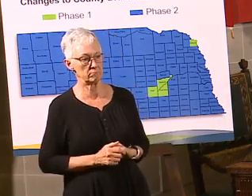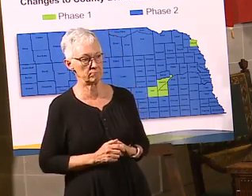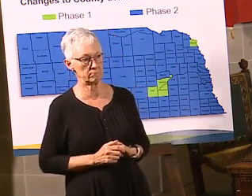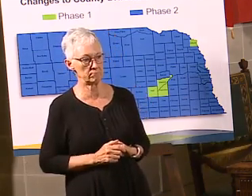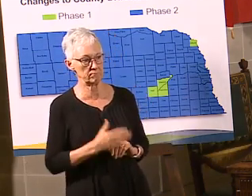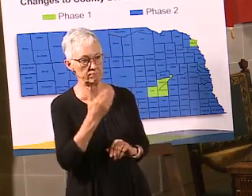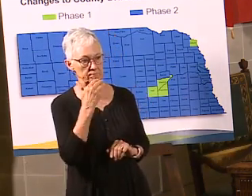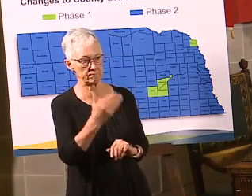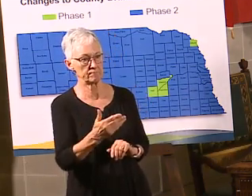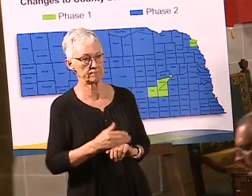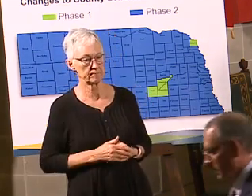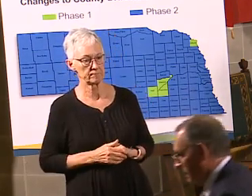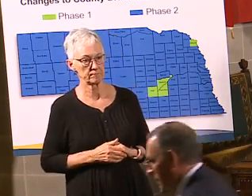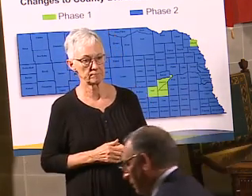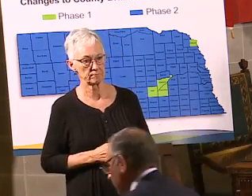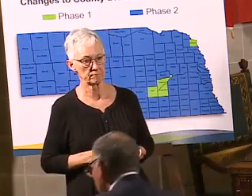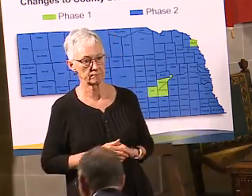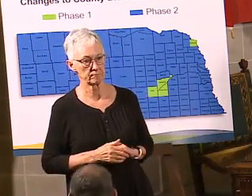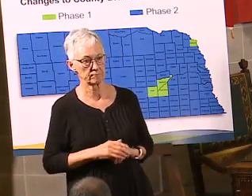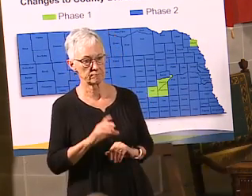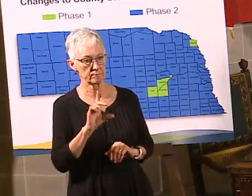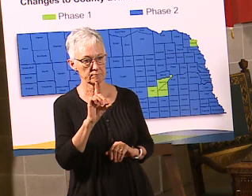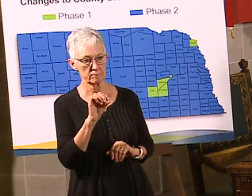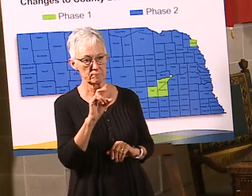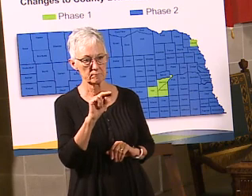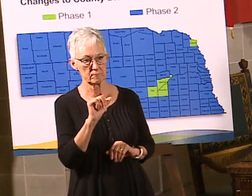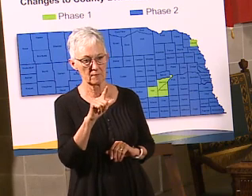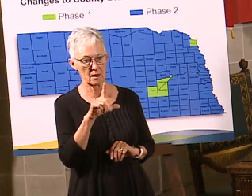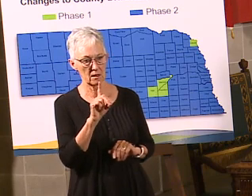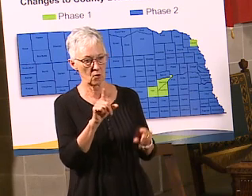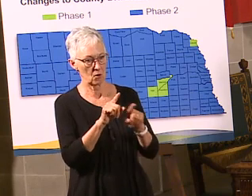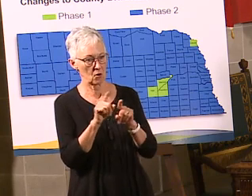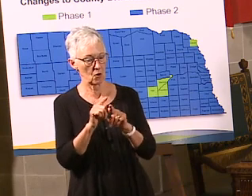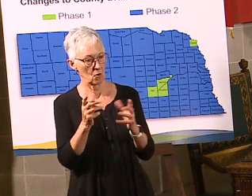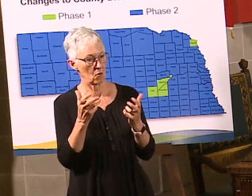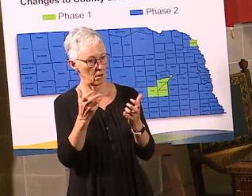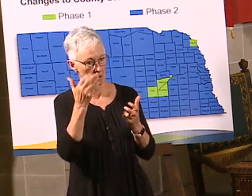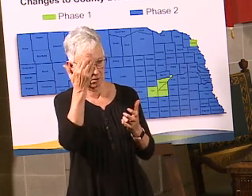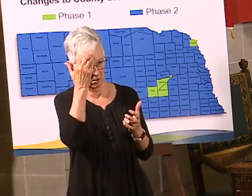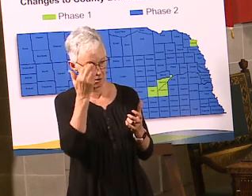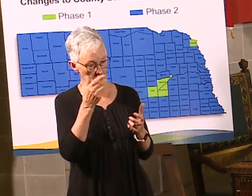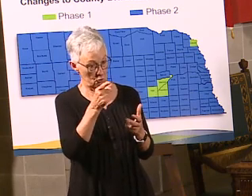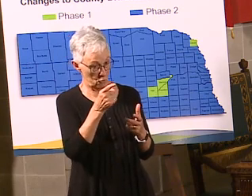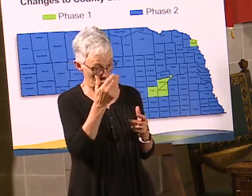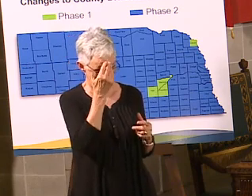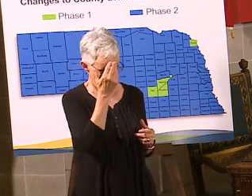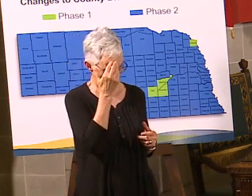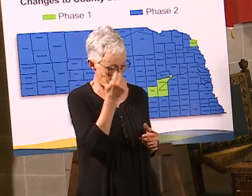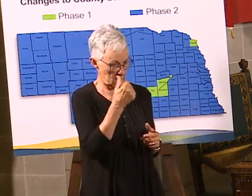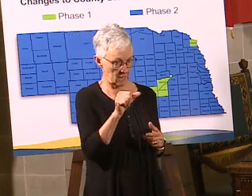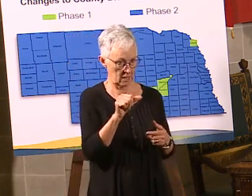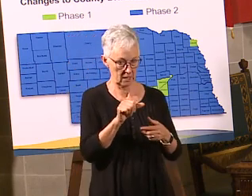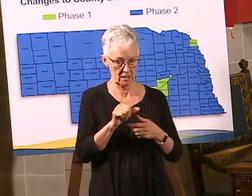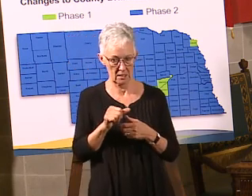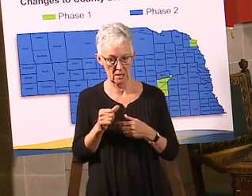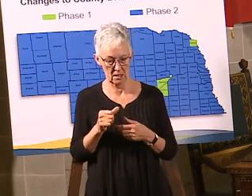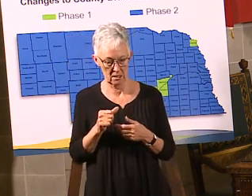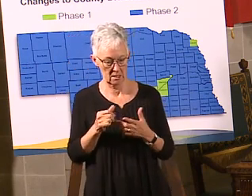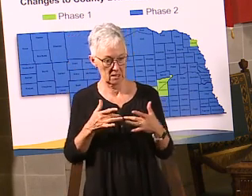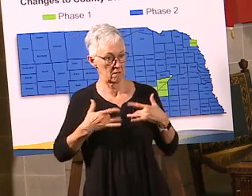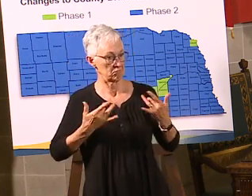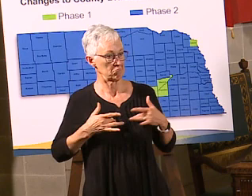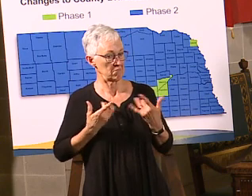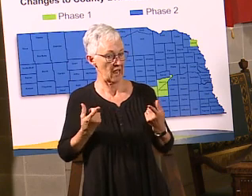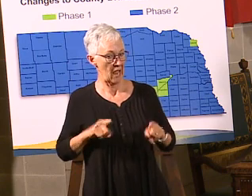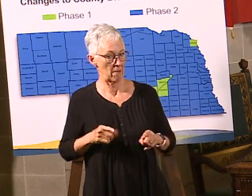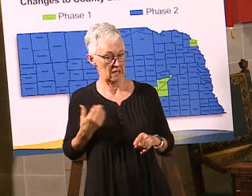Thank you, Dr. Anto. Don also wanted to know, are you aware of any weekend activity in Nebraska that violated